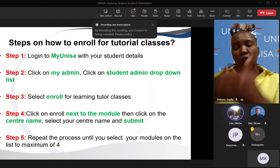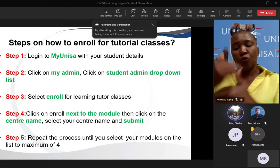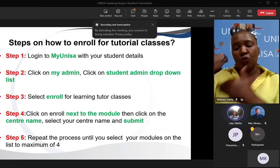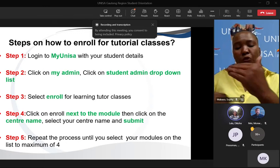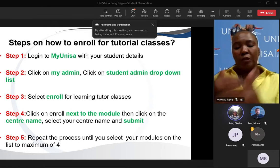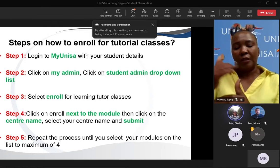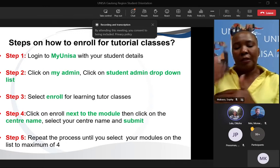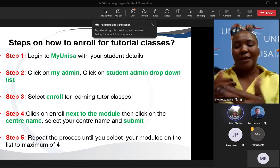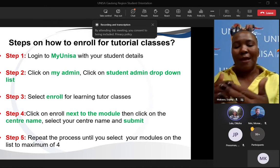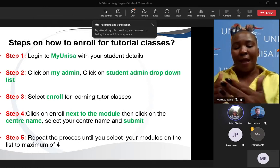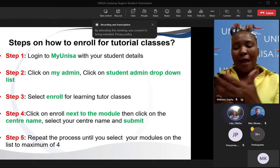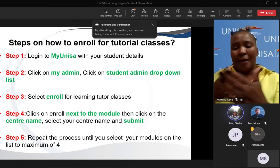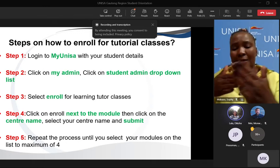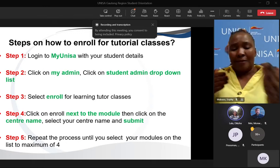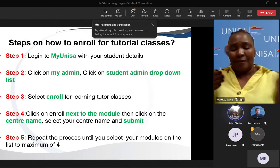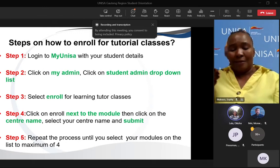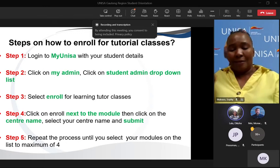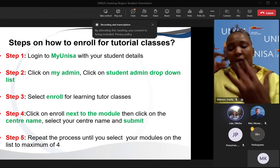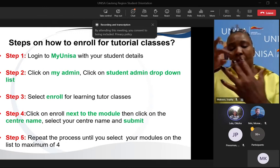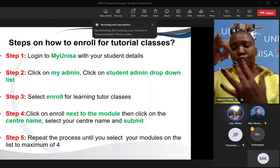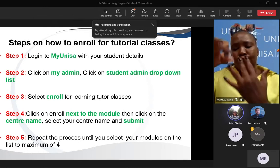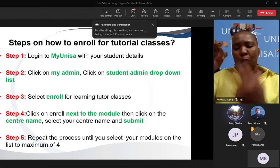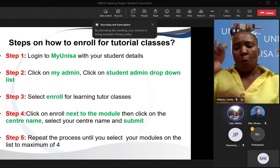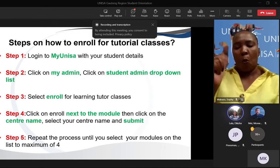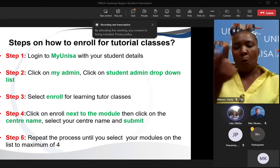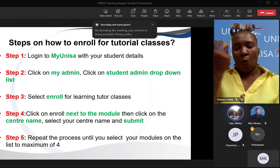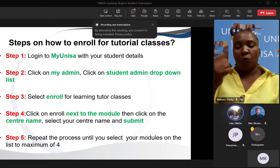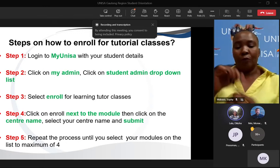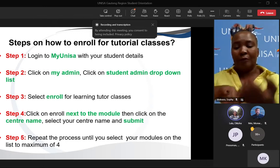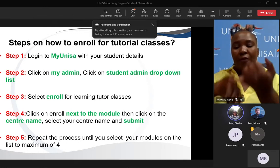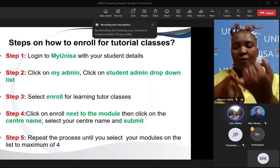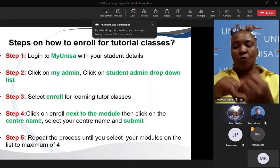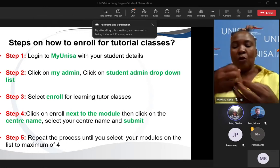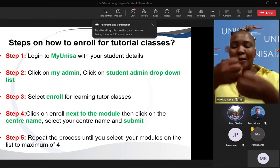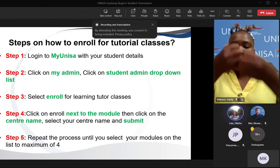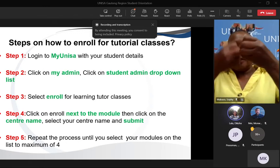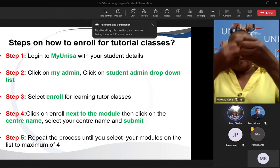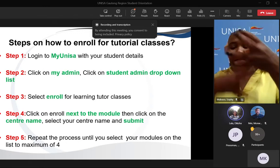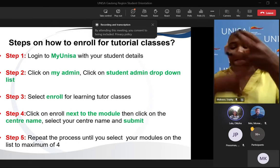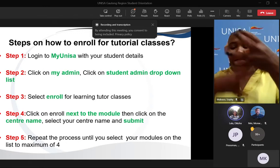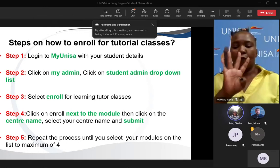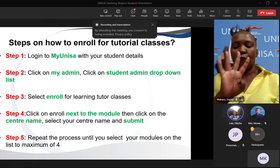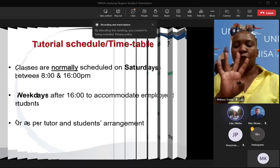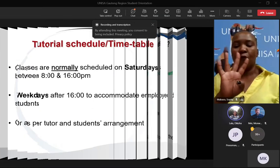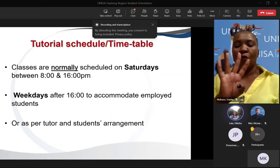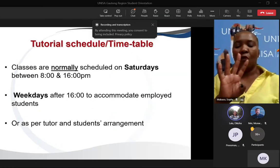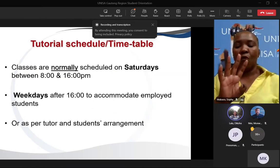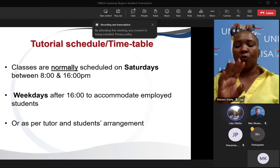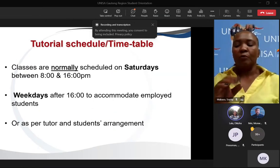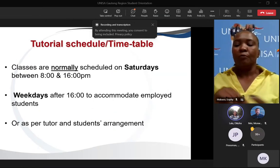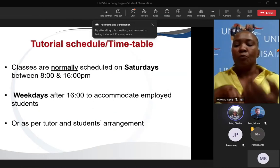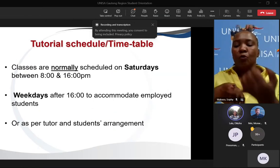selected all your modules of the on the list of Maximum four modules